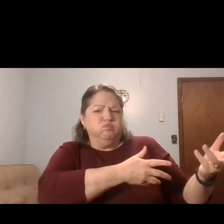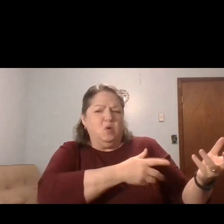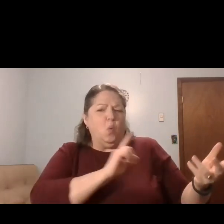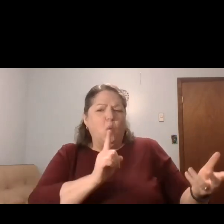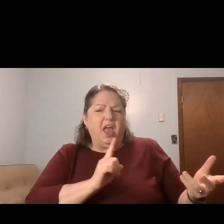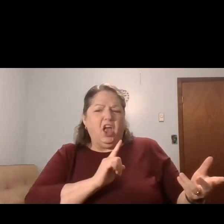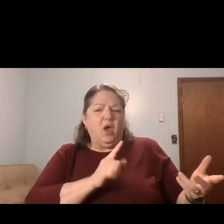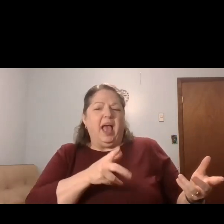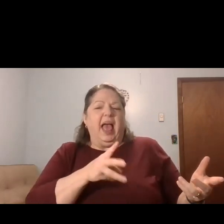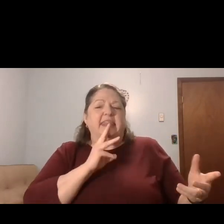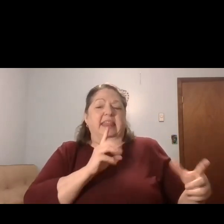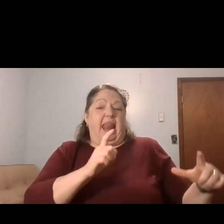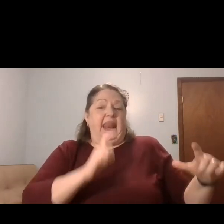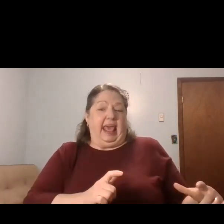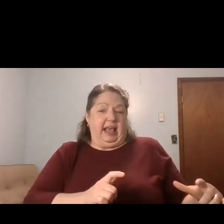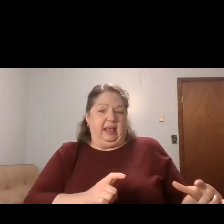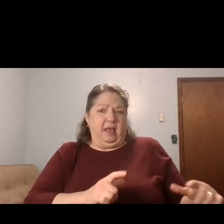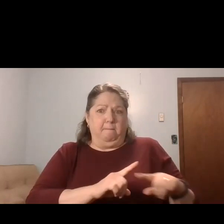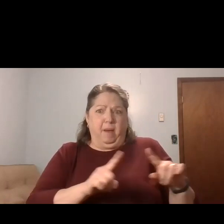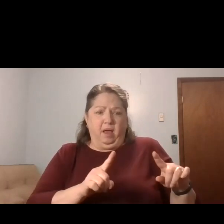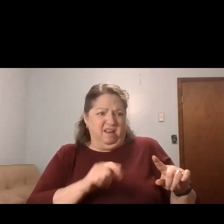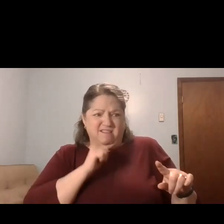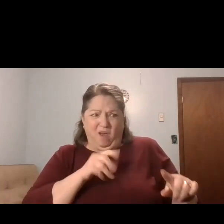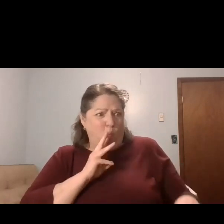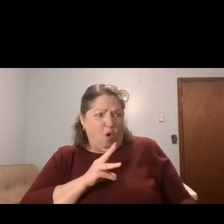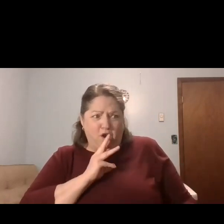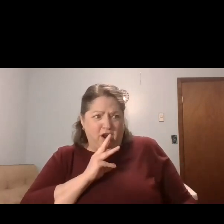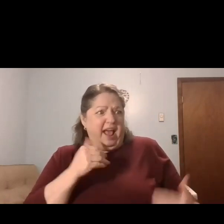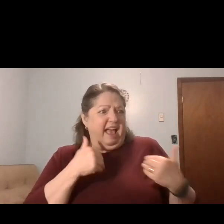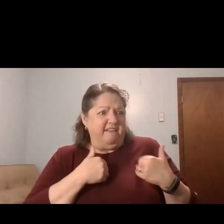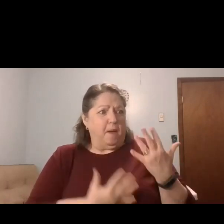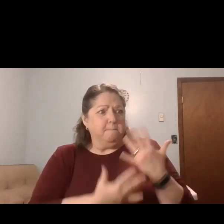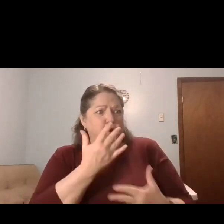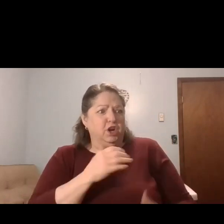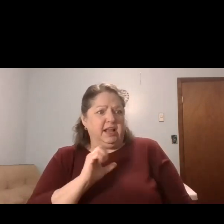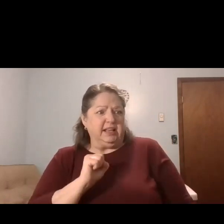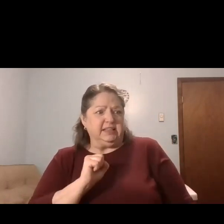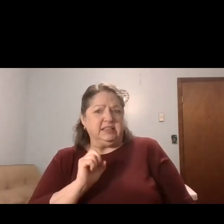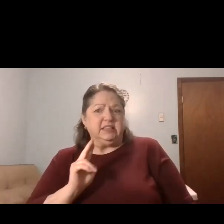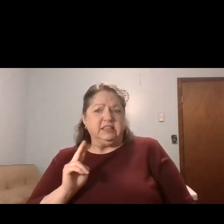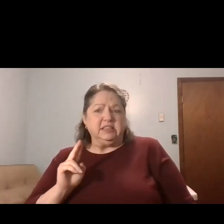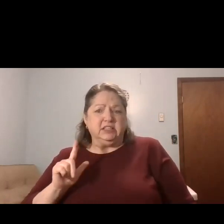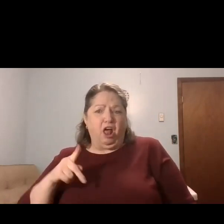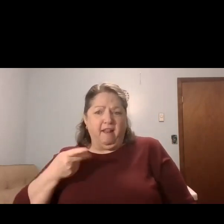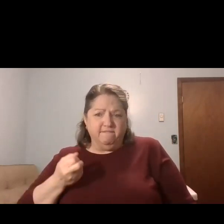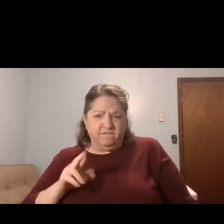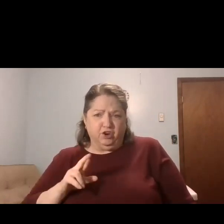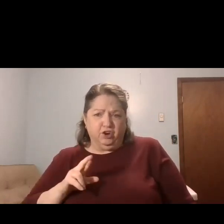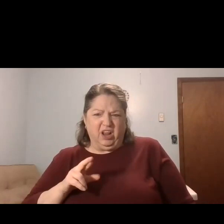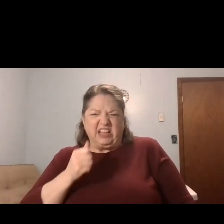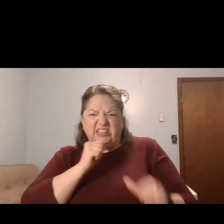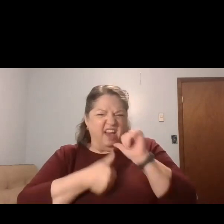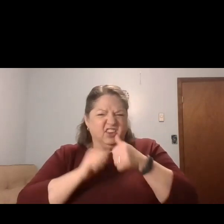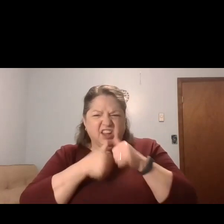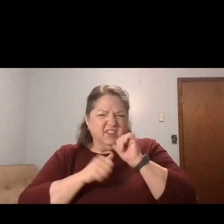of burning sulfur. And they will suffer there eternally. And then, of course, right following that comes